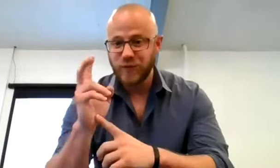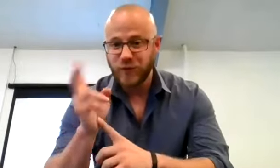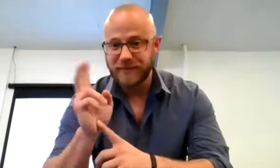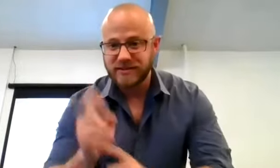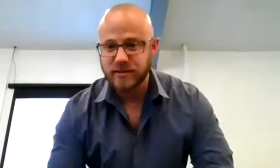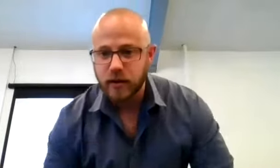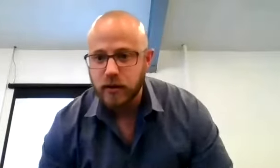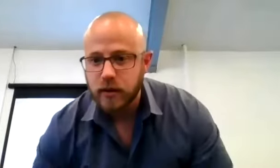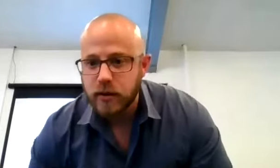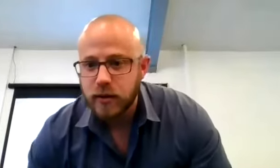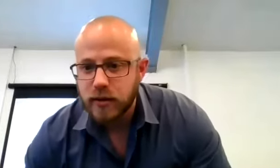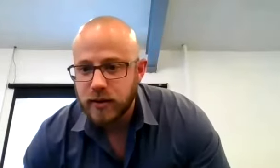Okay, so we have 2 minutes left.